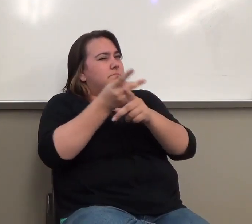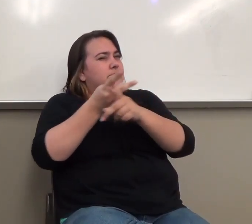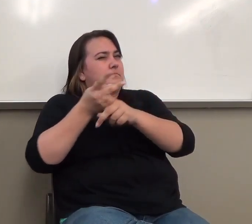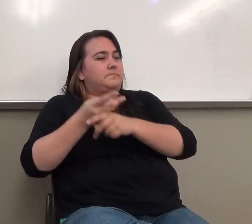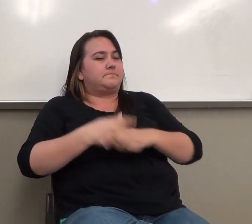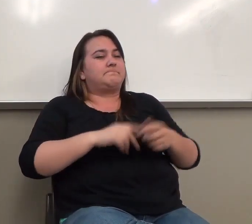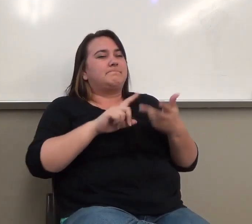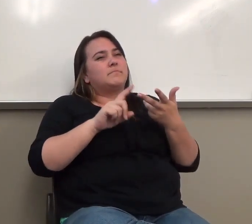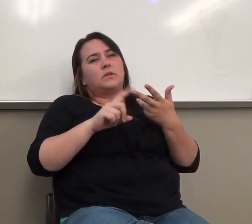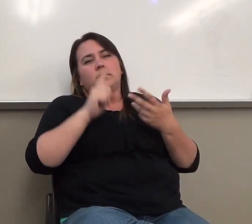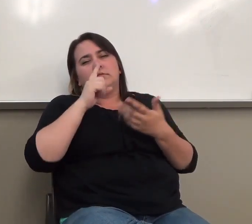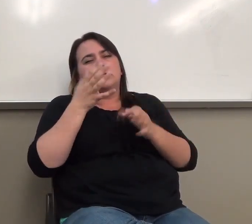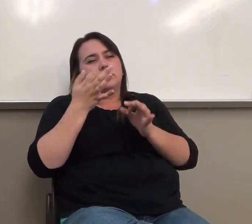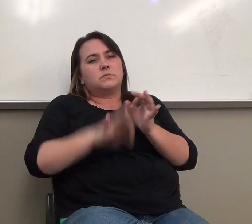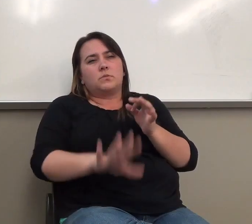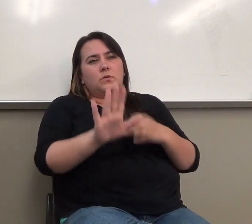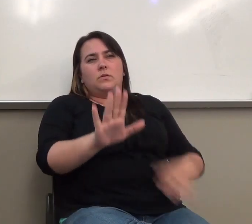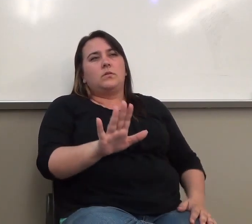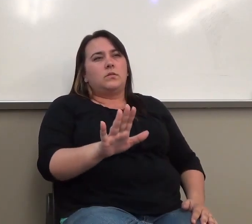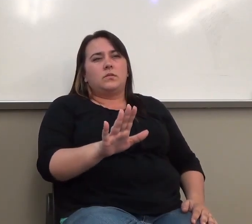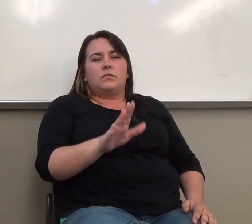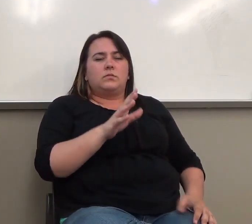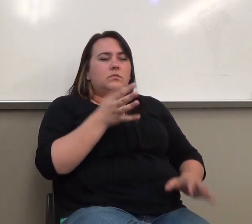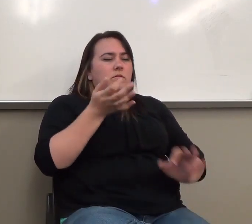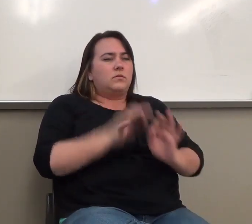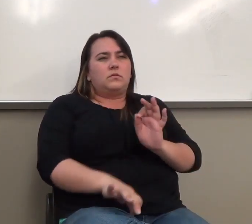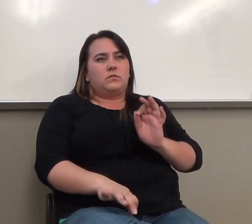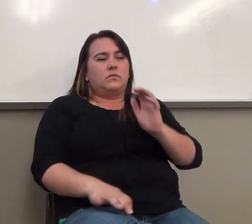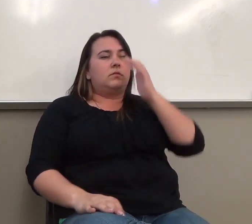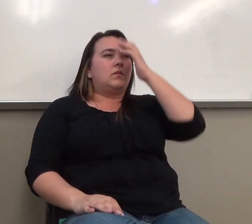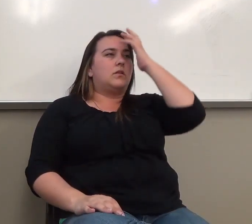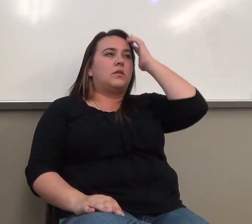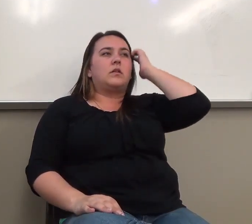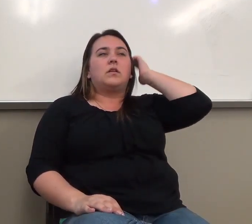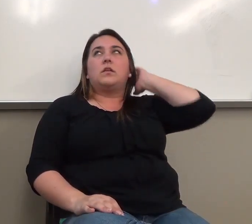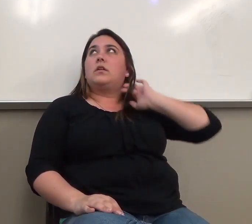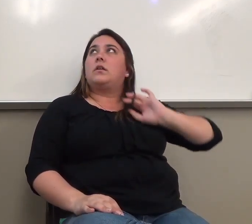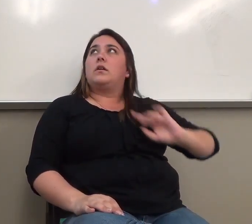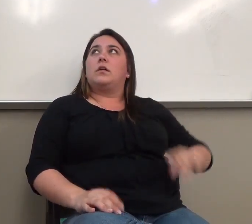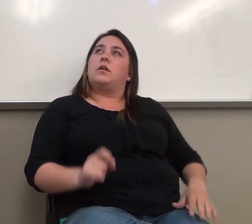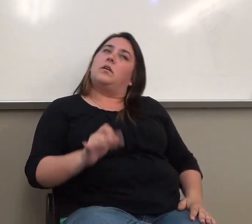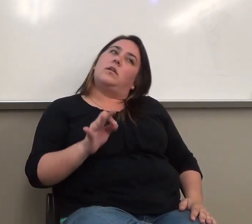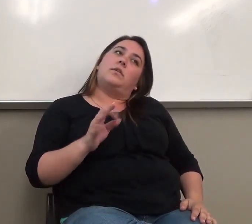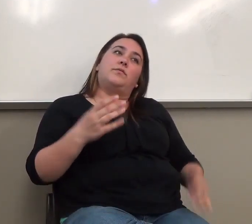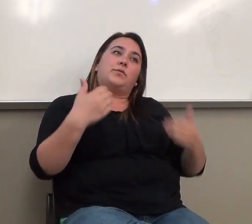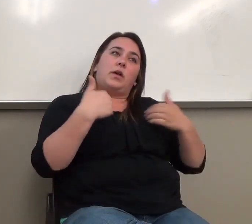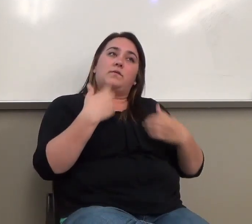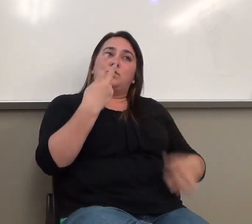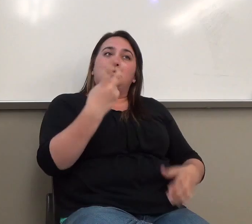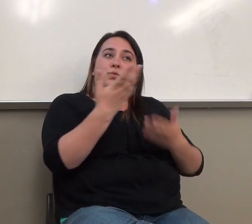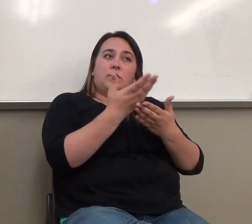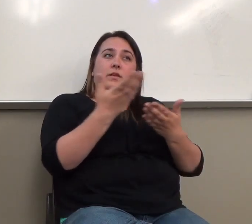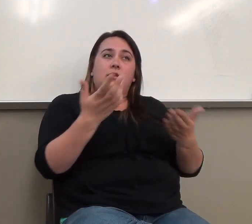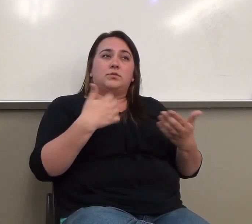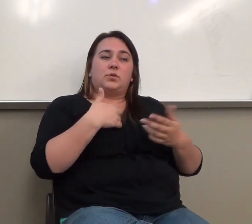careful of the verb getting too far away from the subject. Then you get an S and you think, what's wrong? Okay,